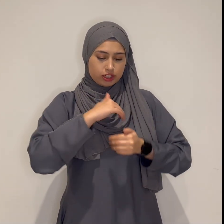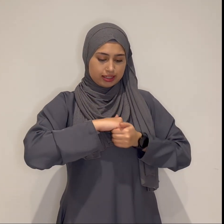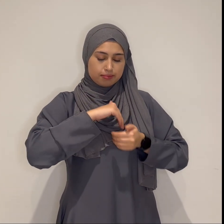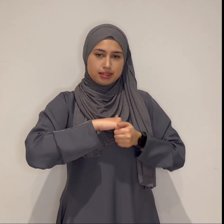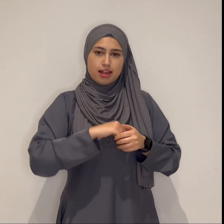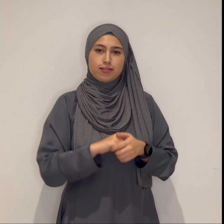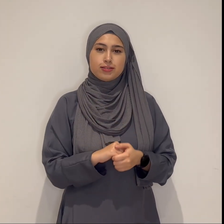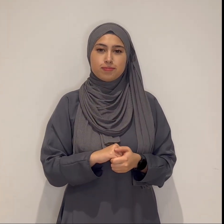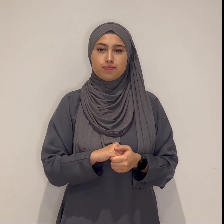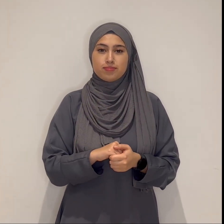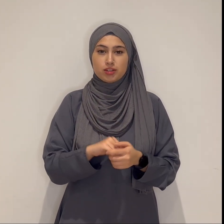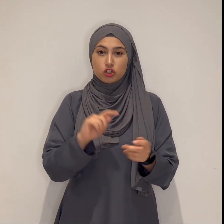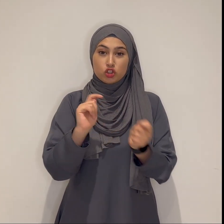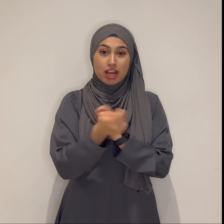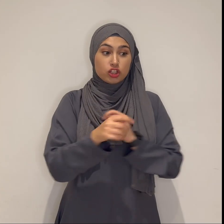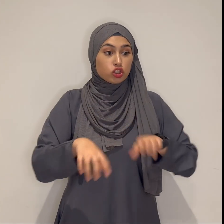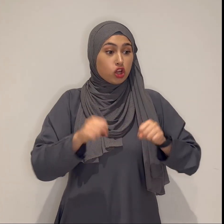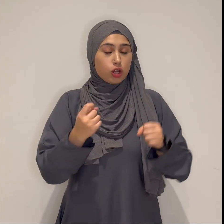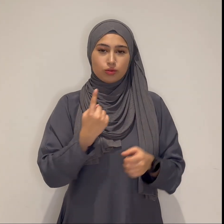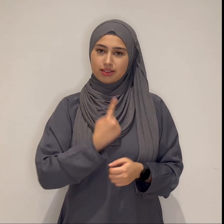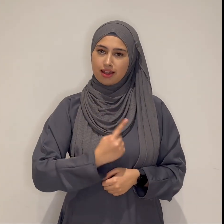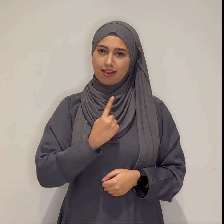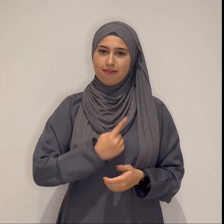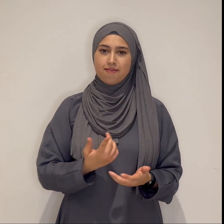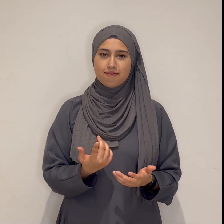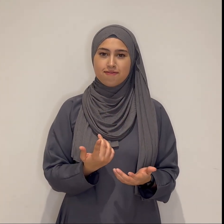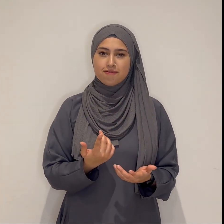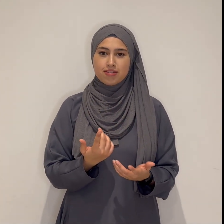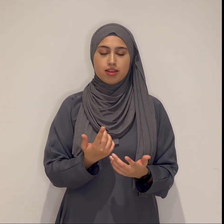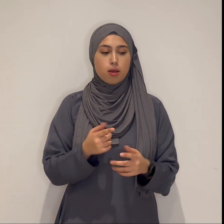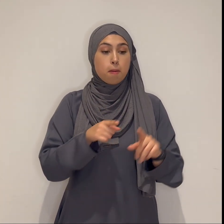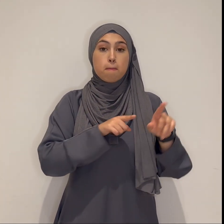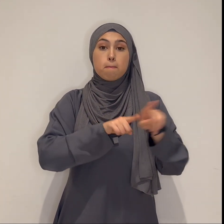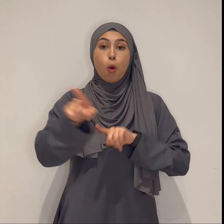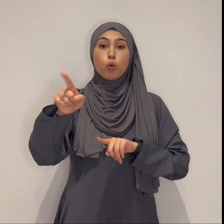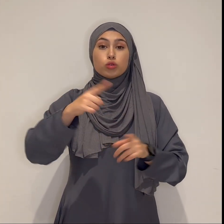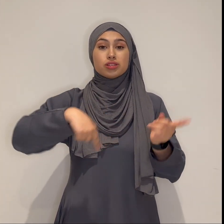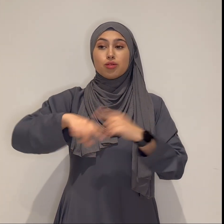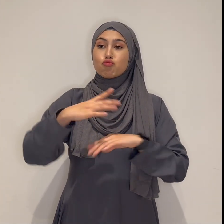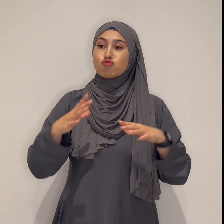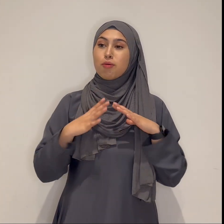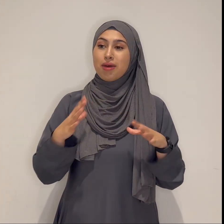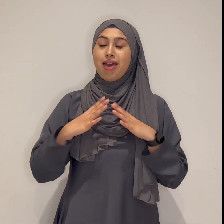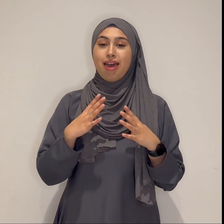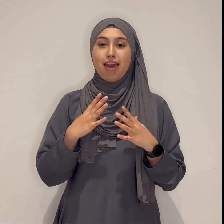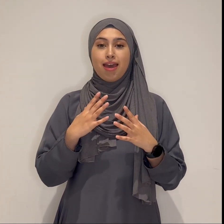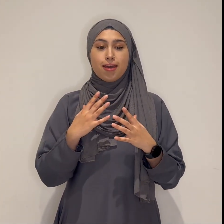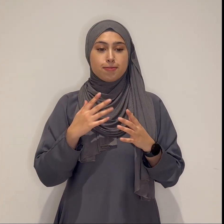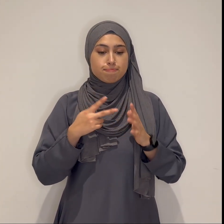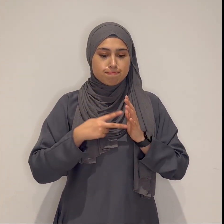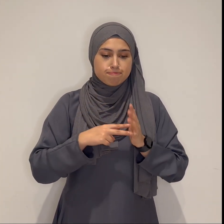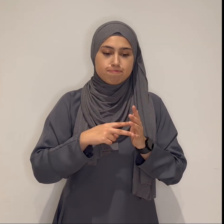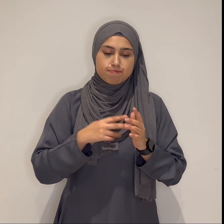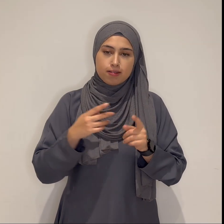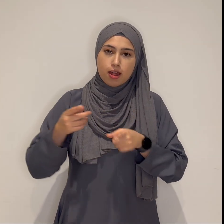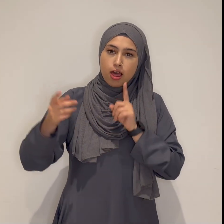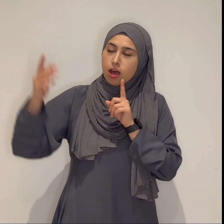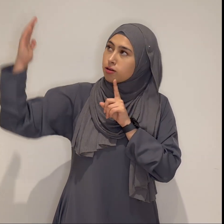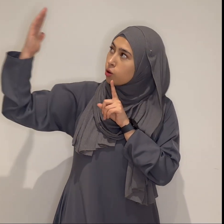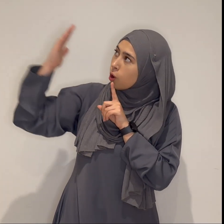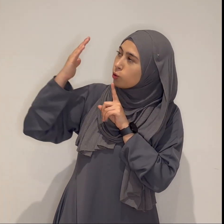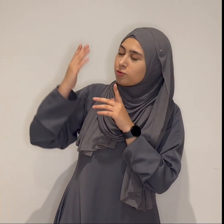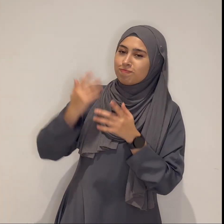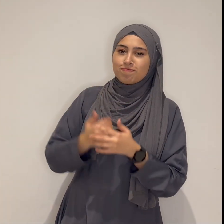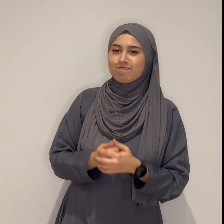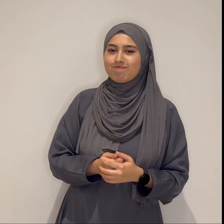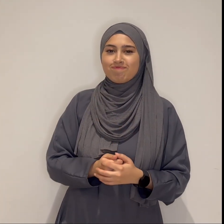within themselves. The change starts with me. You find that the majority of the preparation that we do, my brothers in Islam, is not the one that will